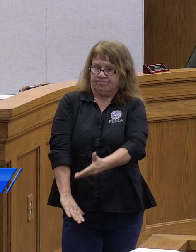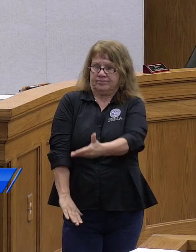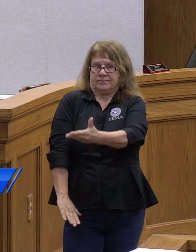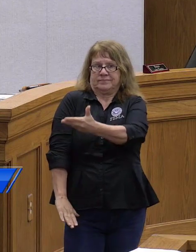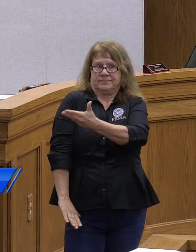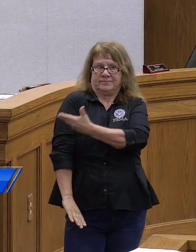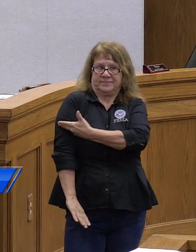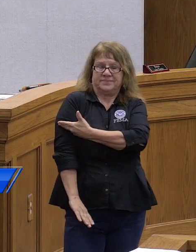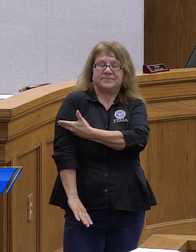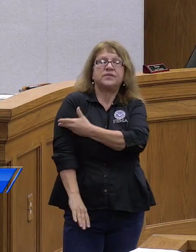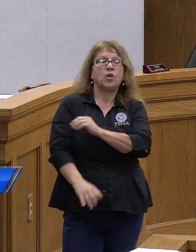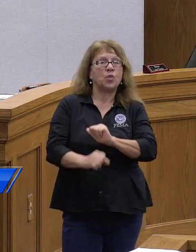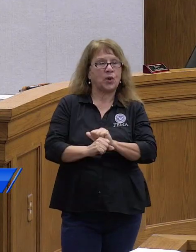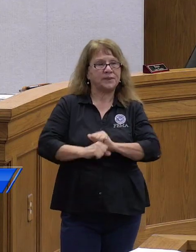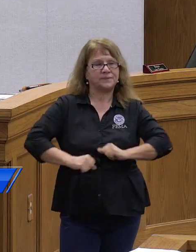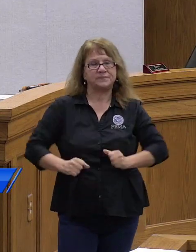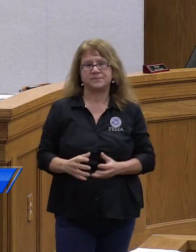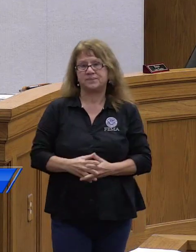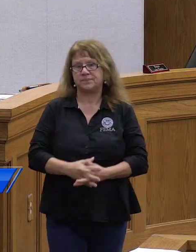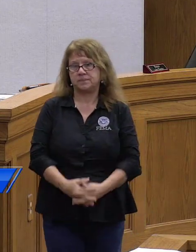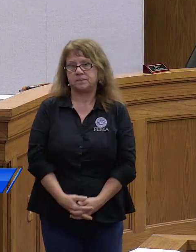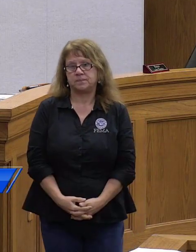progress.